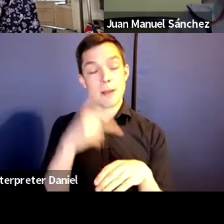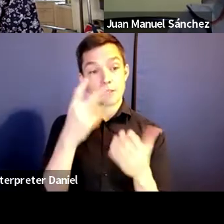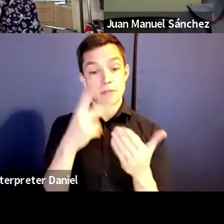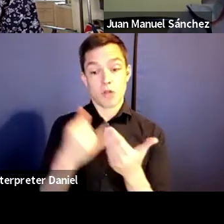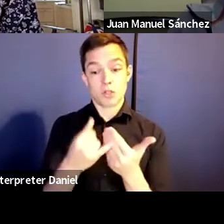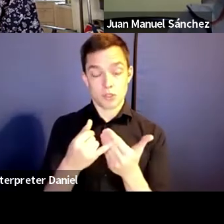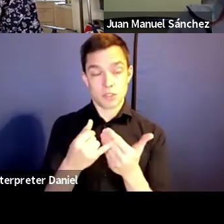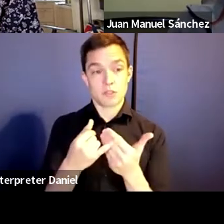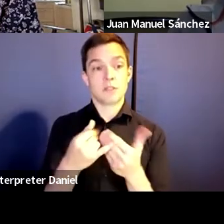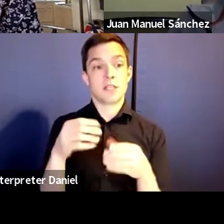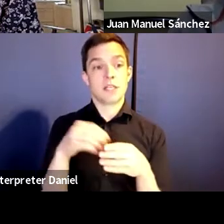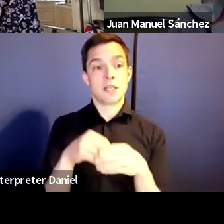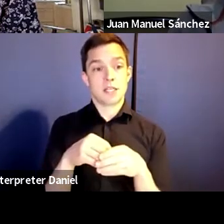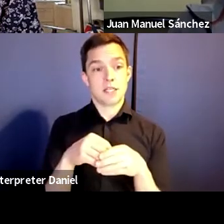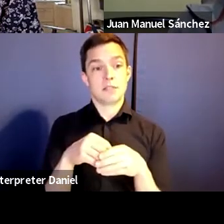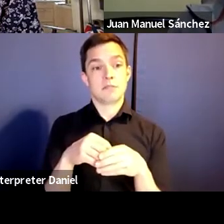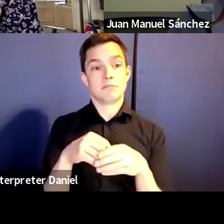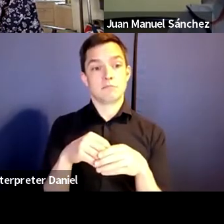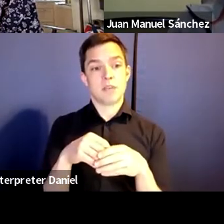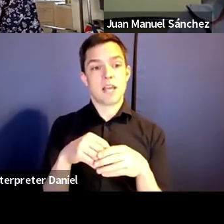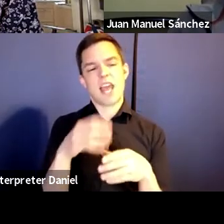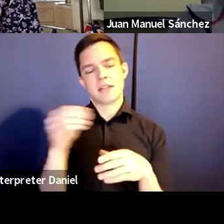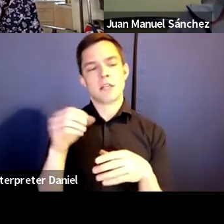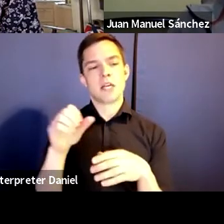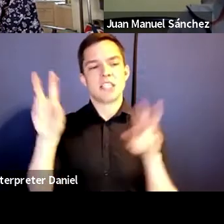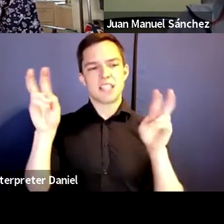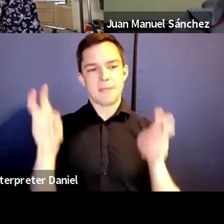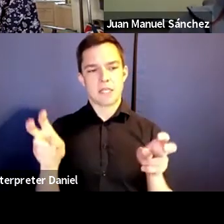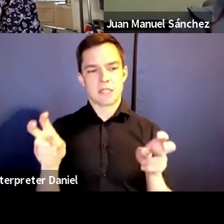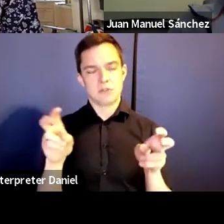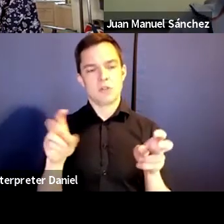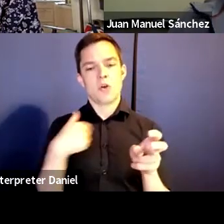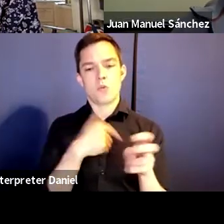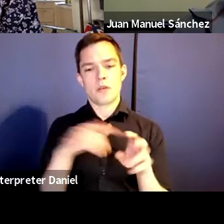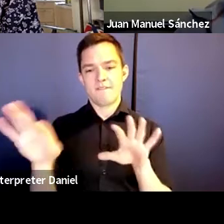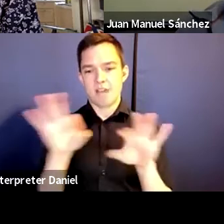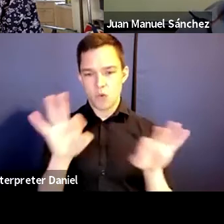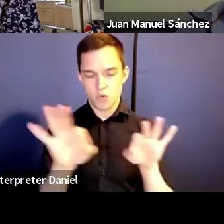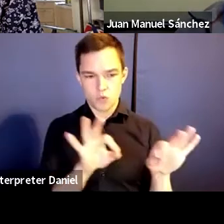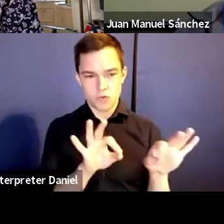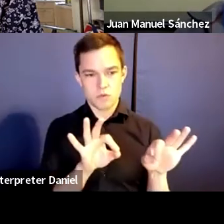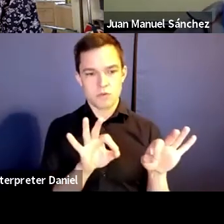the sub district, so we found out difficulties